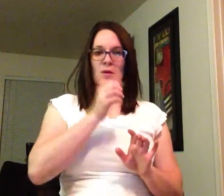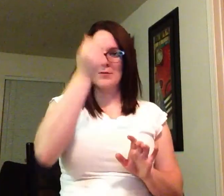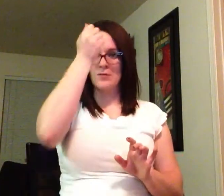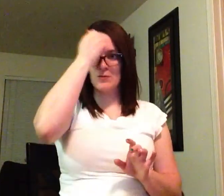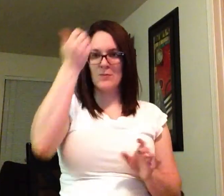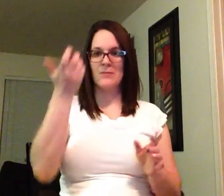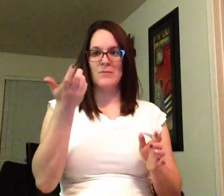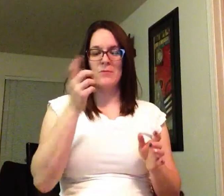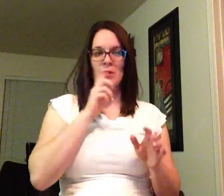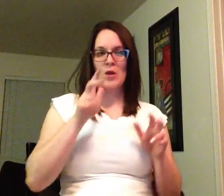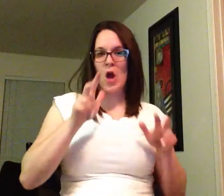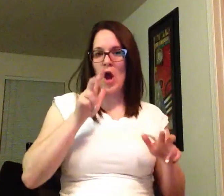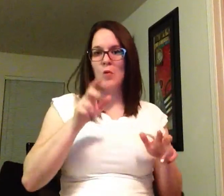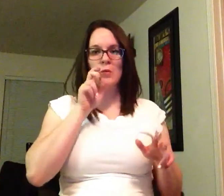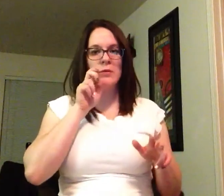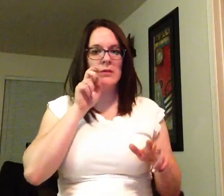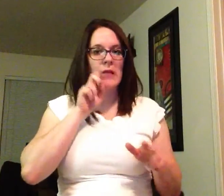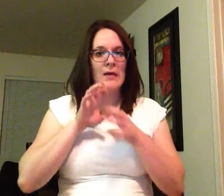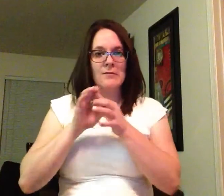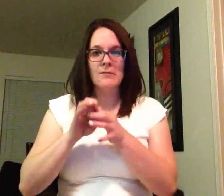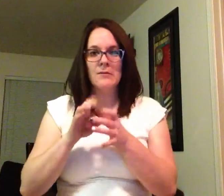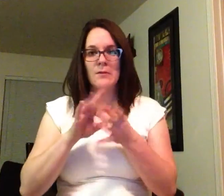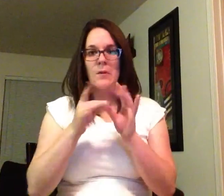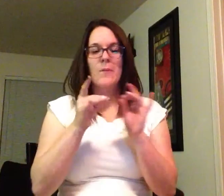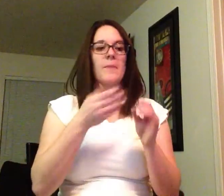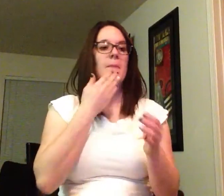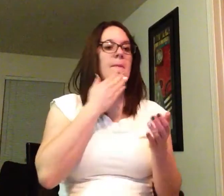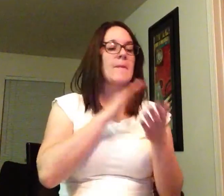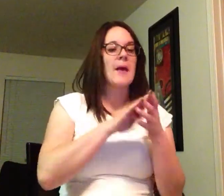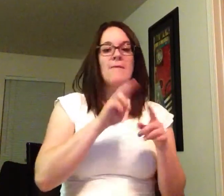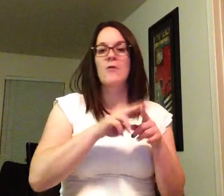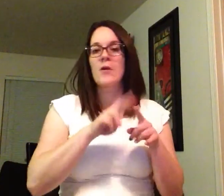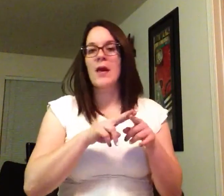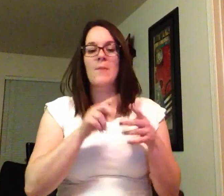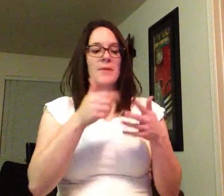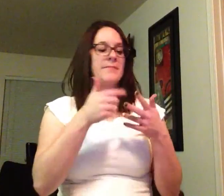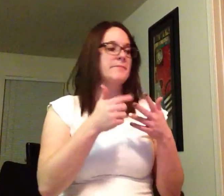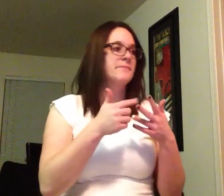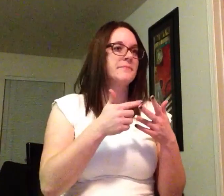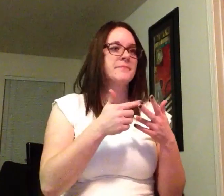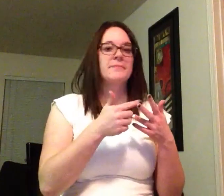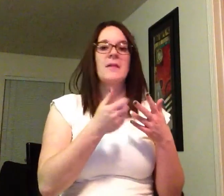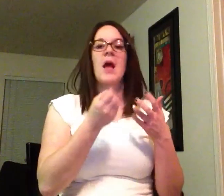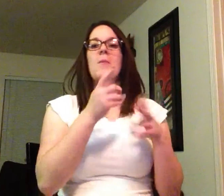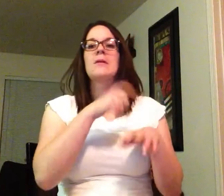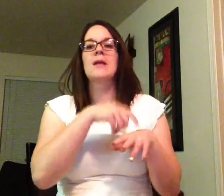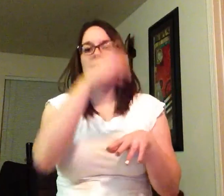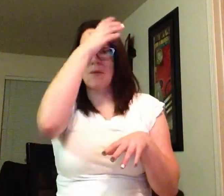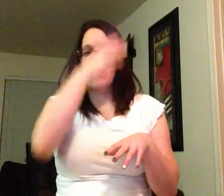awkward sexual remarks, bad vocabulary, the number of times a man forced me to high-five him.